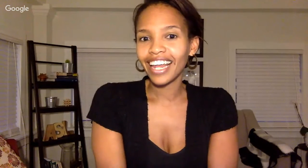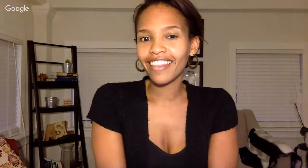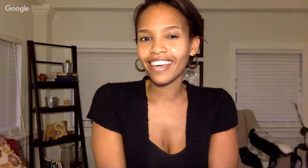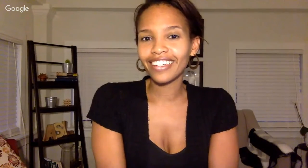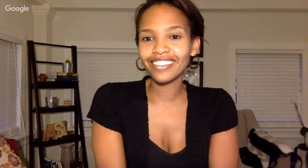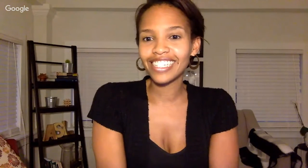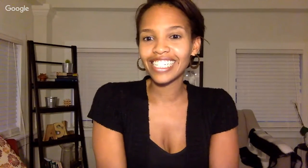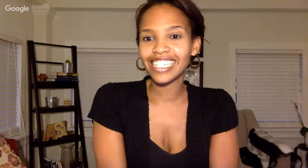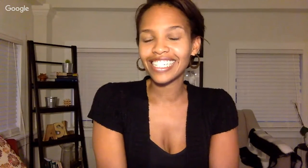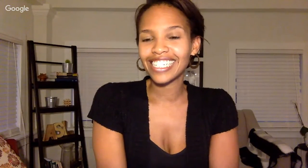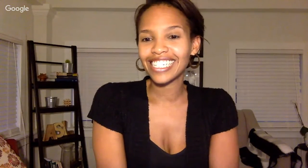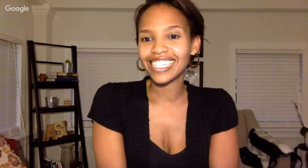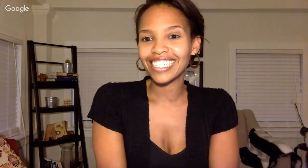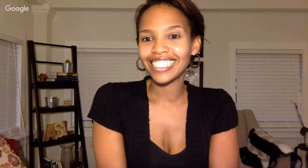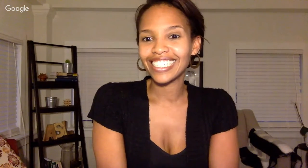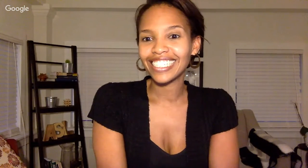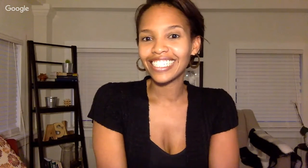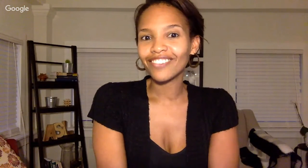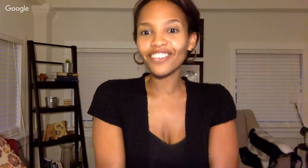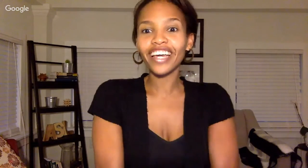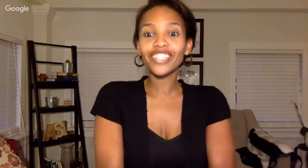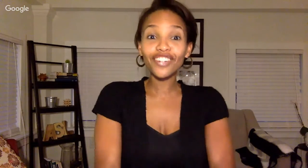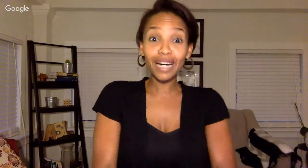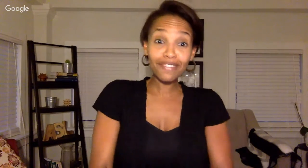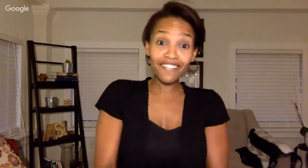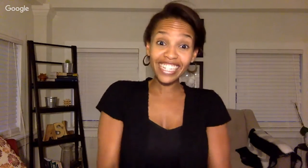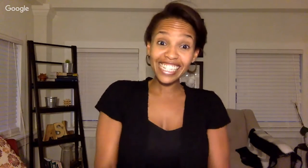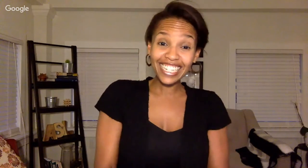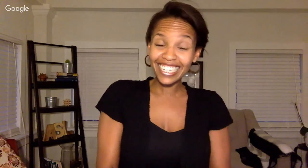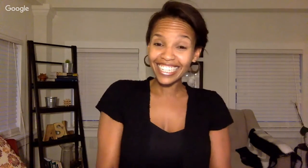Anything else? Well, thanks for coming to visit.